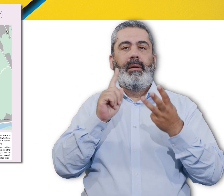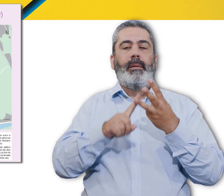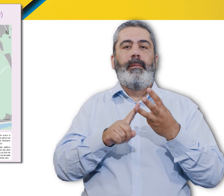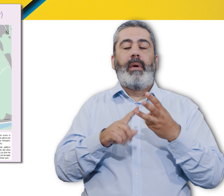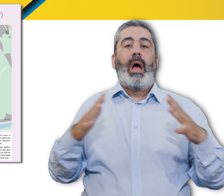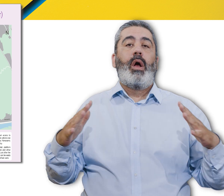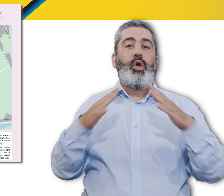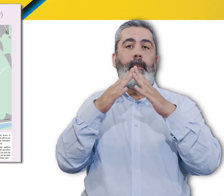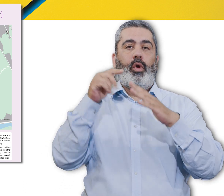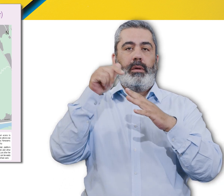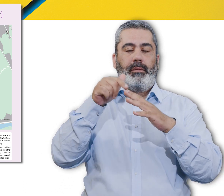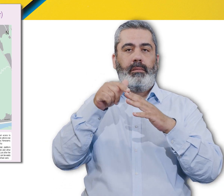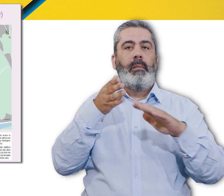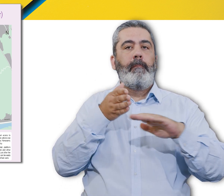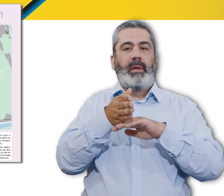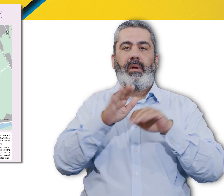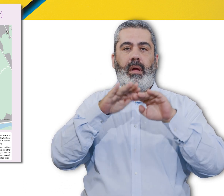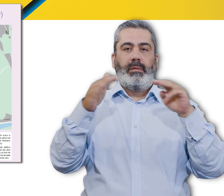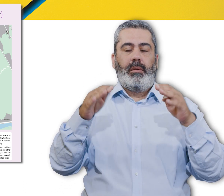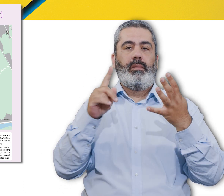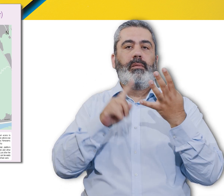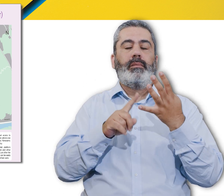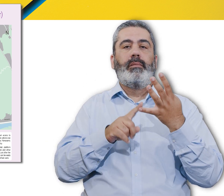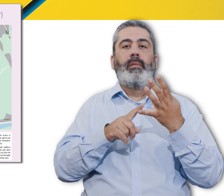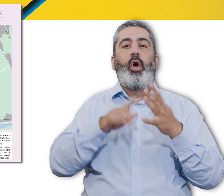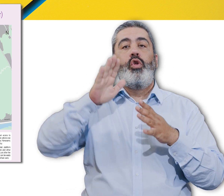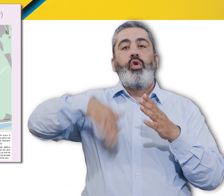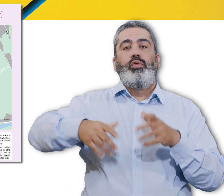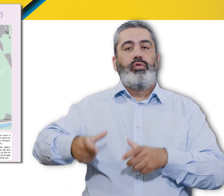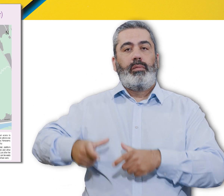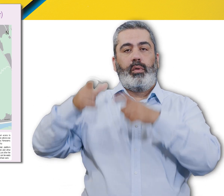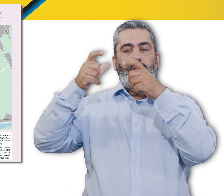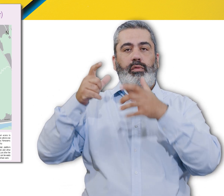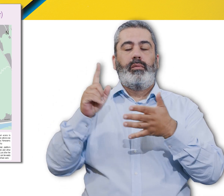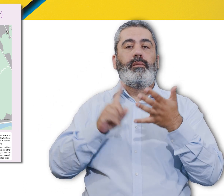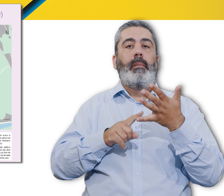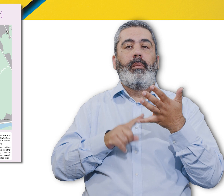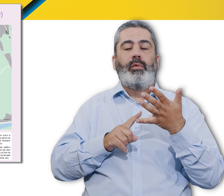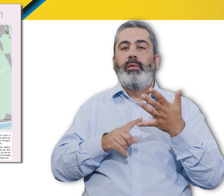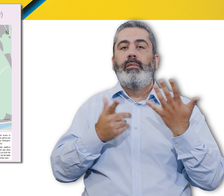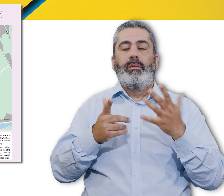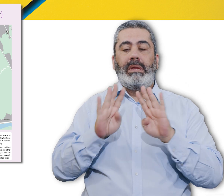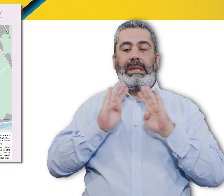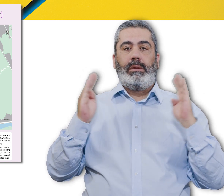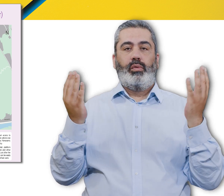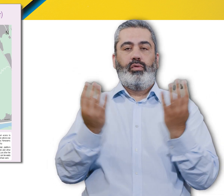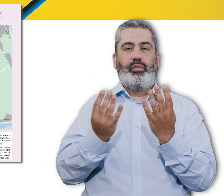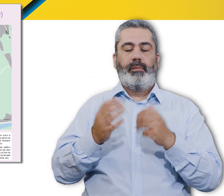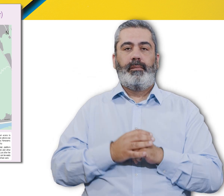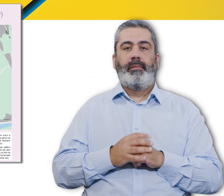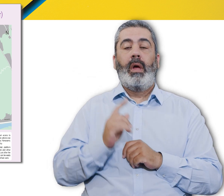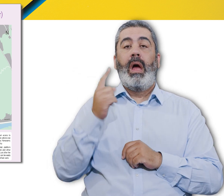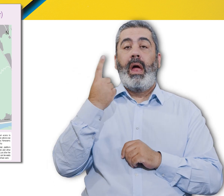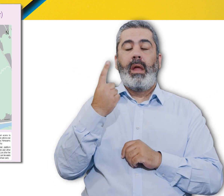Castle. D. Southern Tower. E. Defensive Wall. 1. Armory. 2.